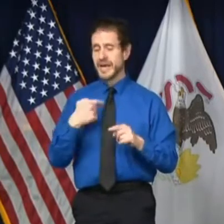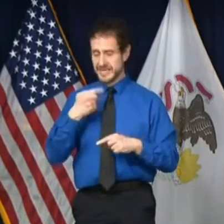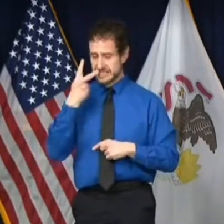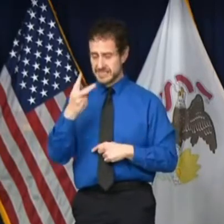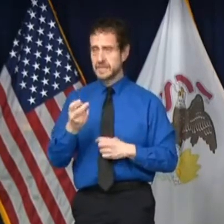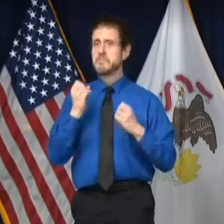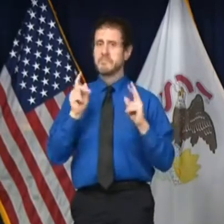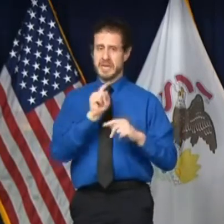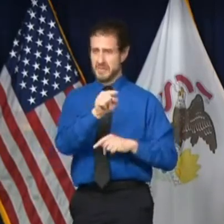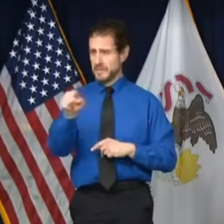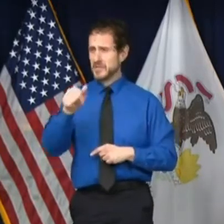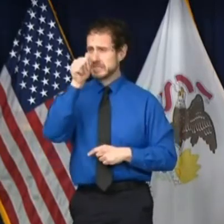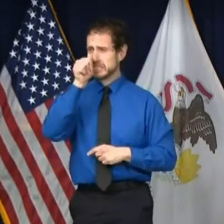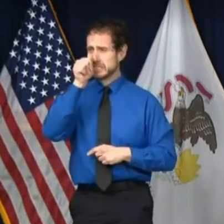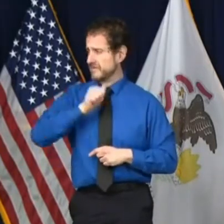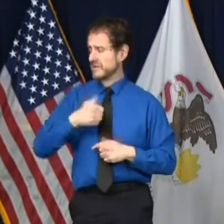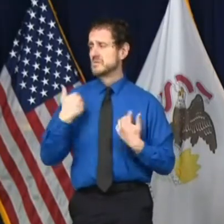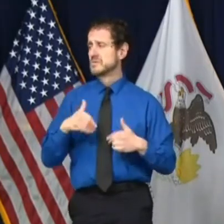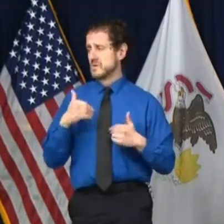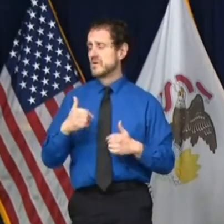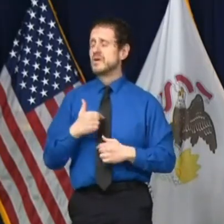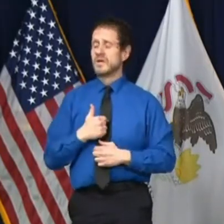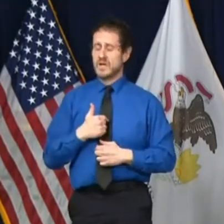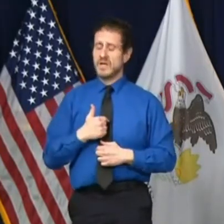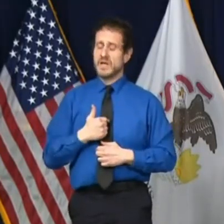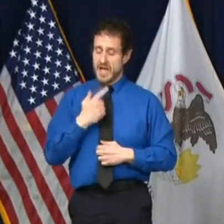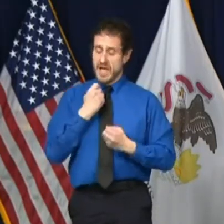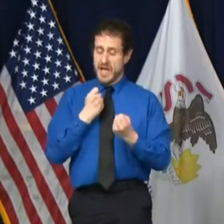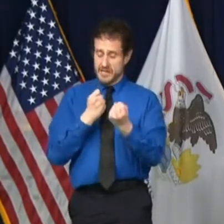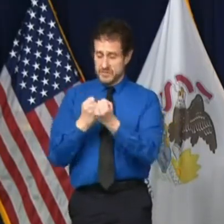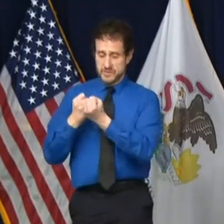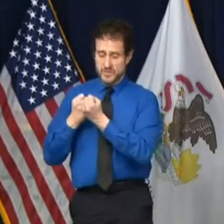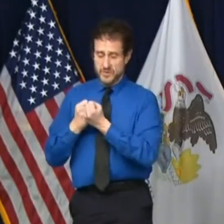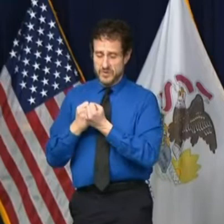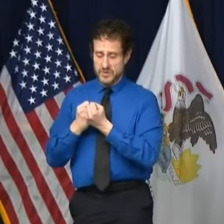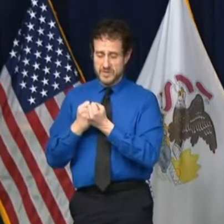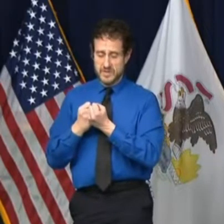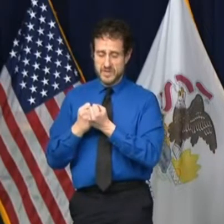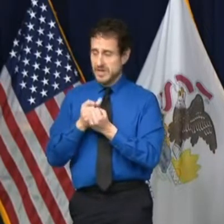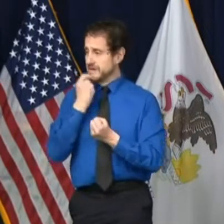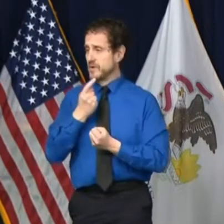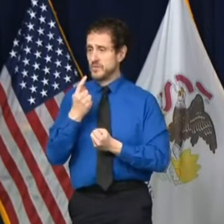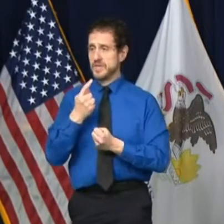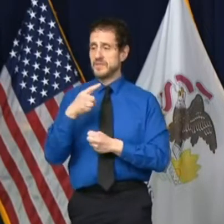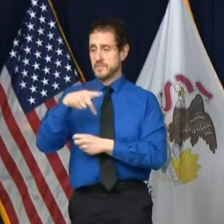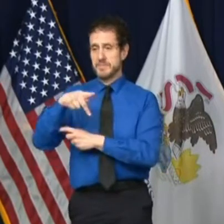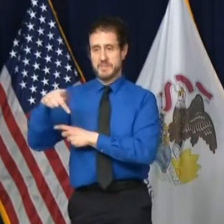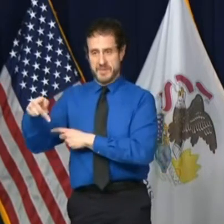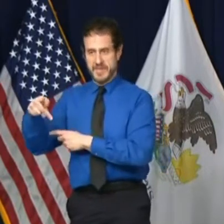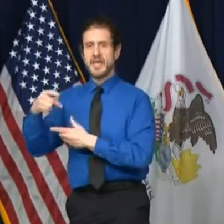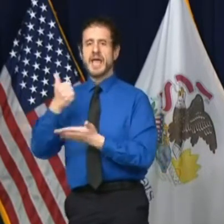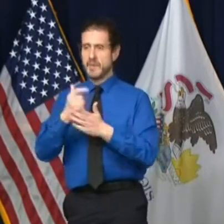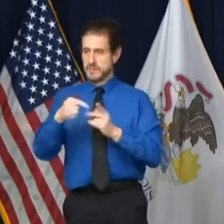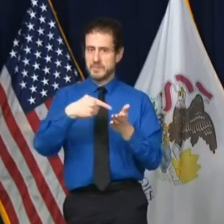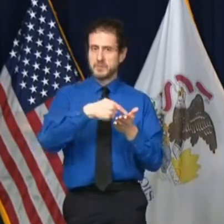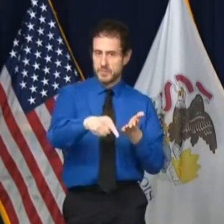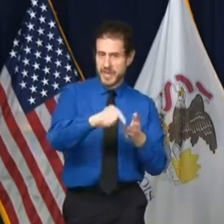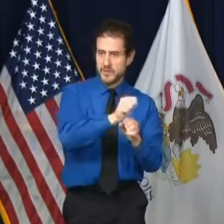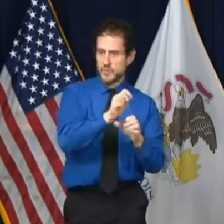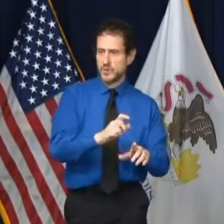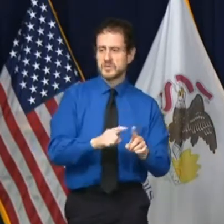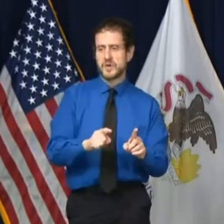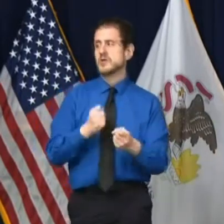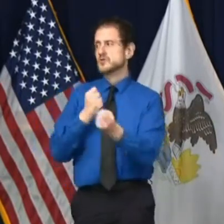that so many people are suffering. It's why I'm such an advocate of the not just the PPP program, but so many supports for